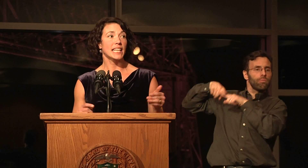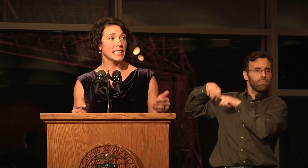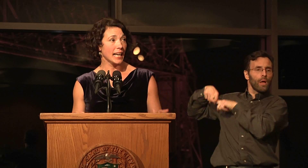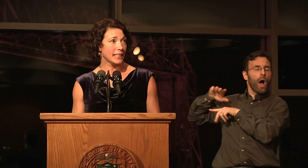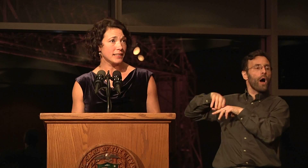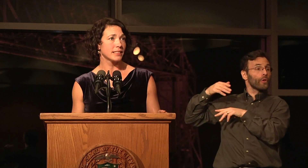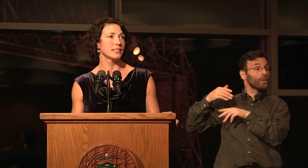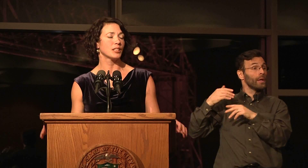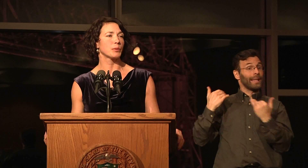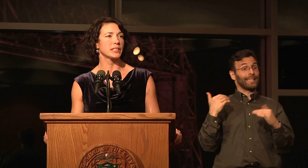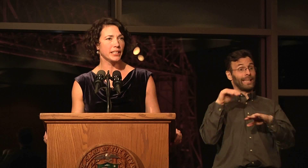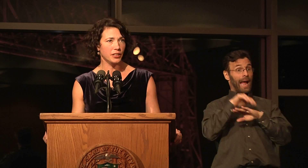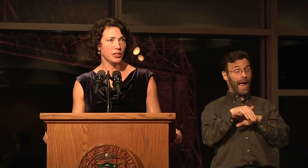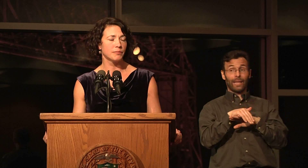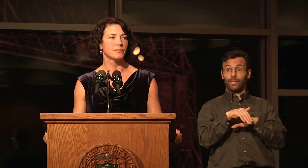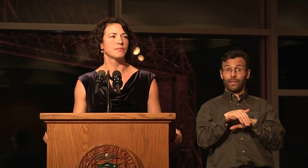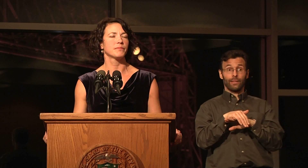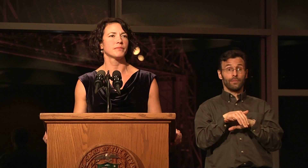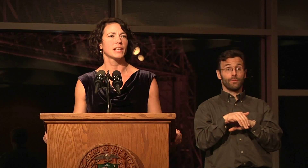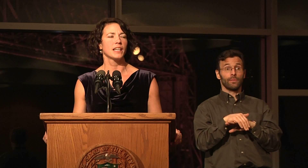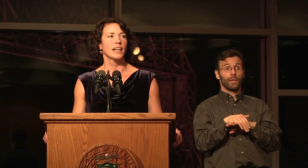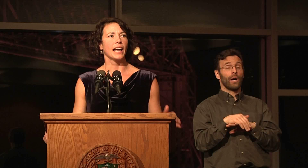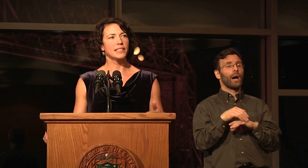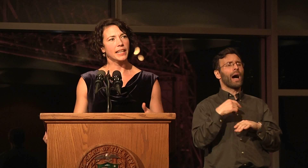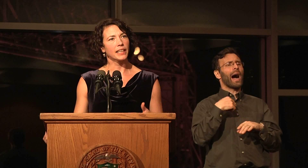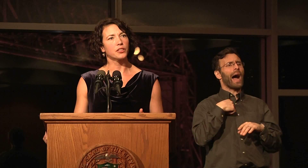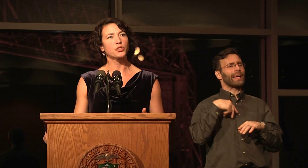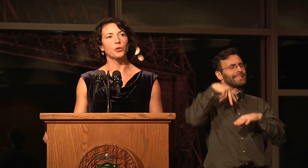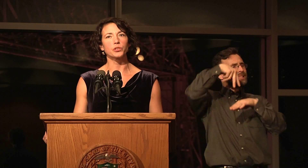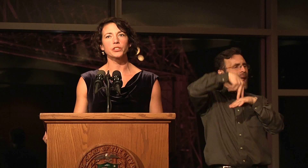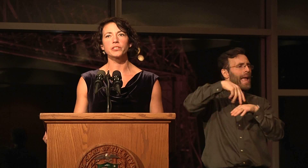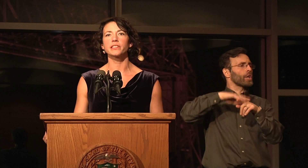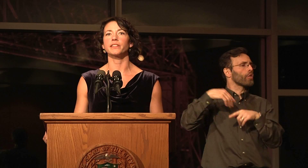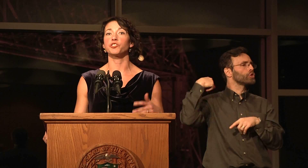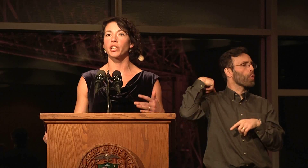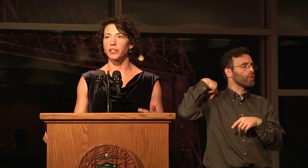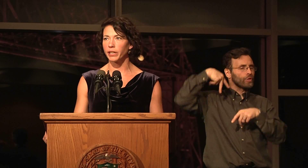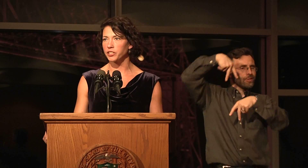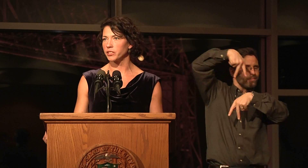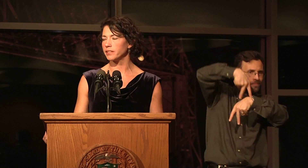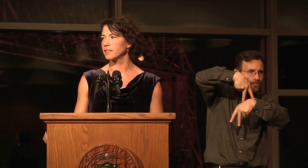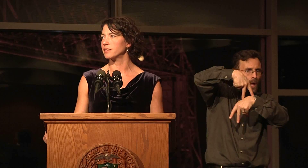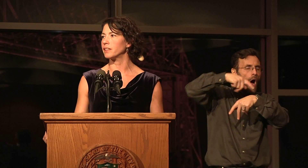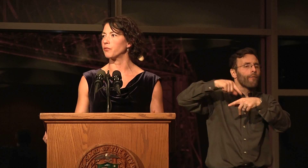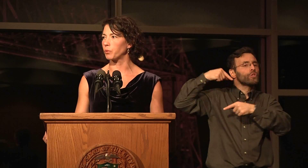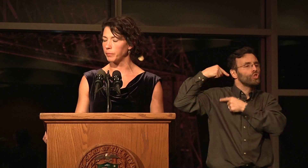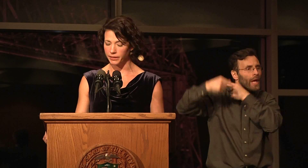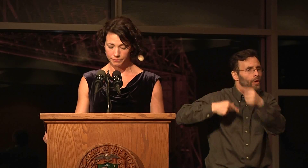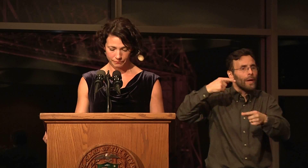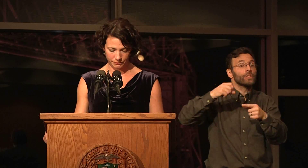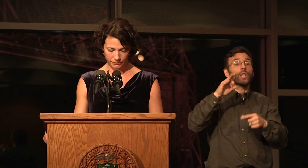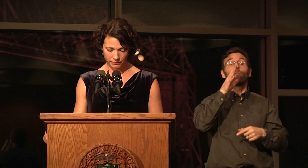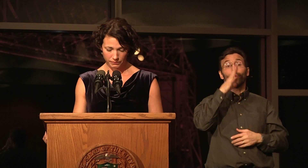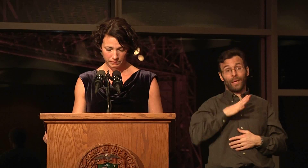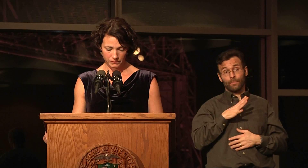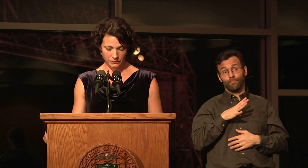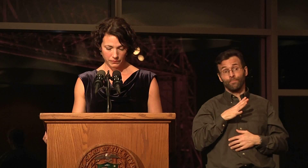way that tonight, in particular, I stand on the shoulders of generations of women,